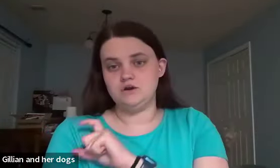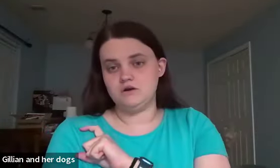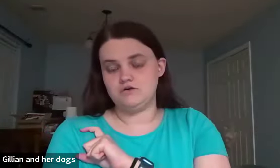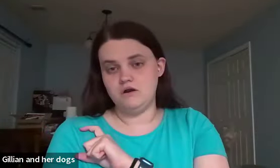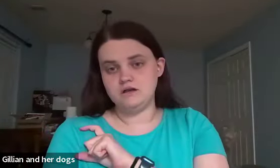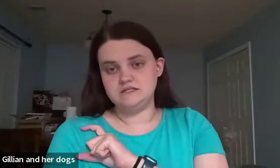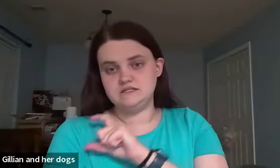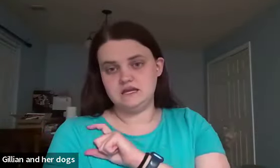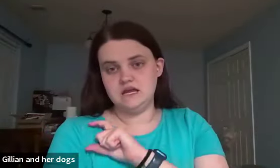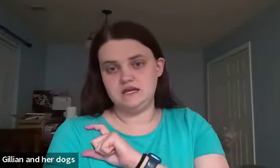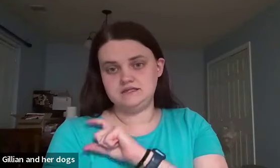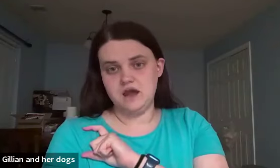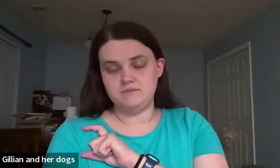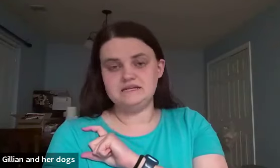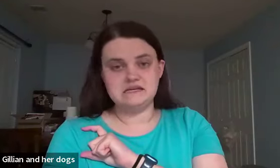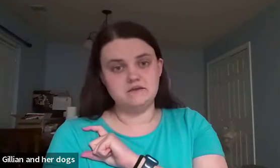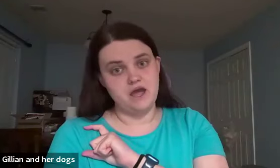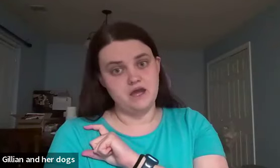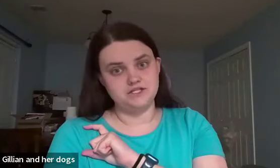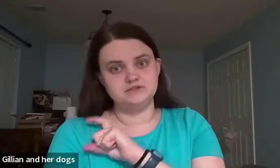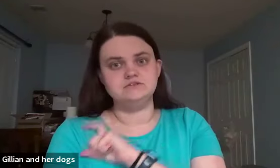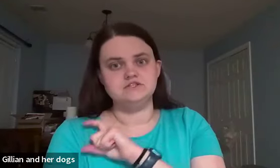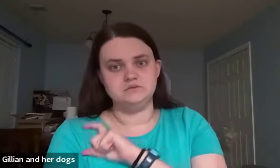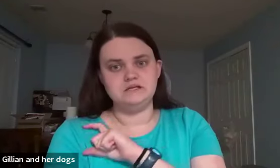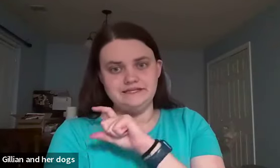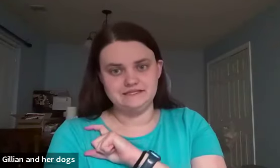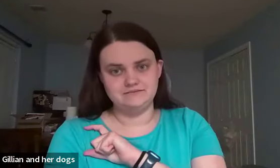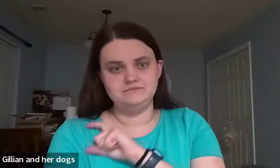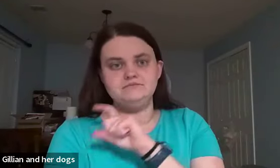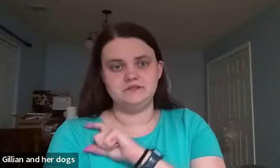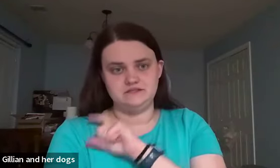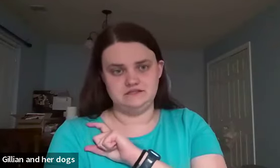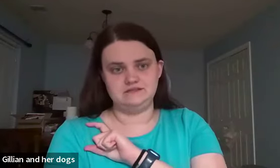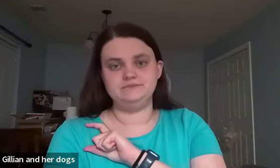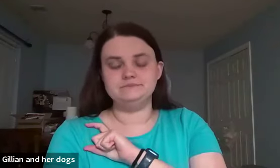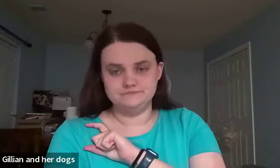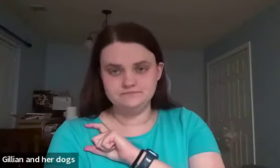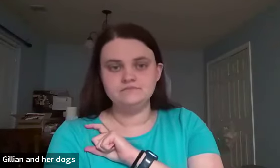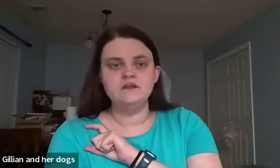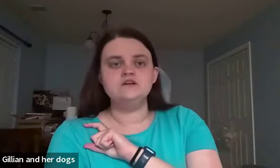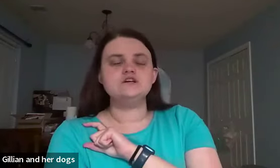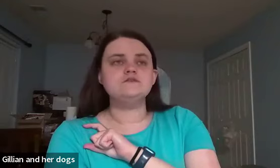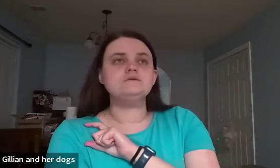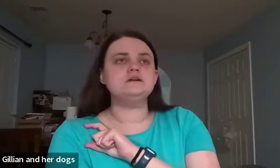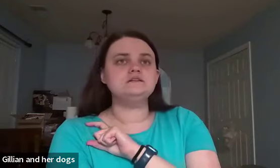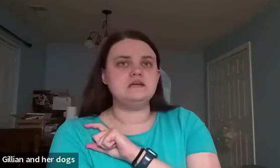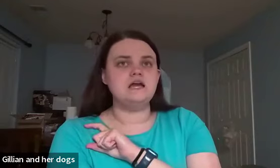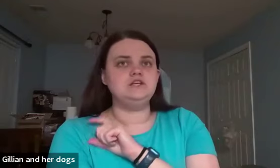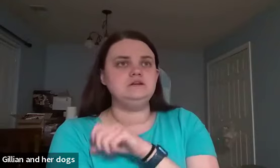going to go across and tap, and it's like the badge. So police, police. So if you were going to say you need